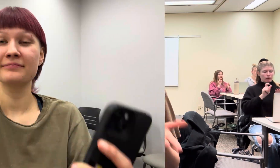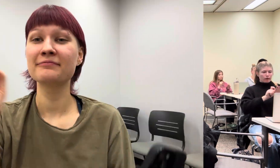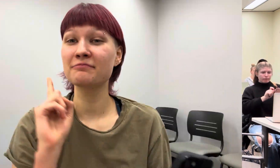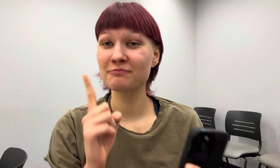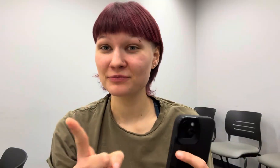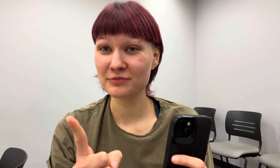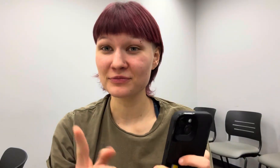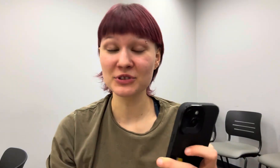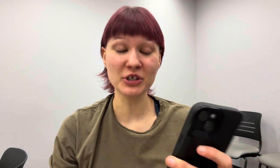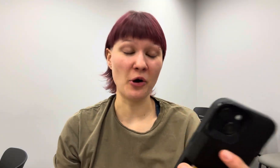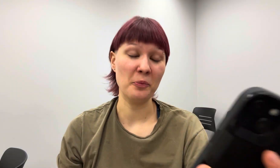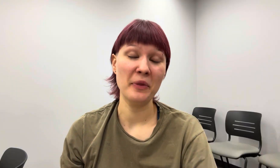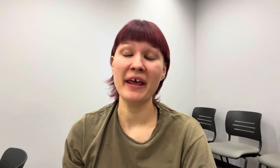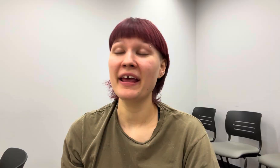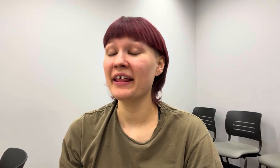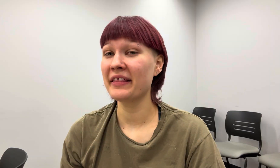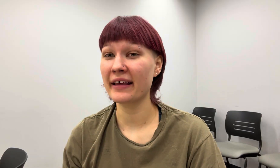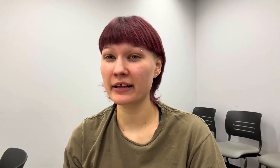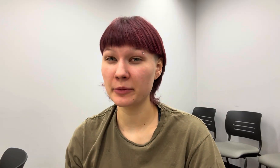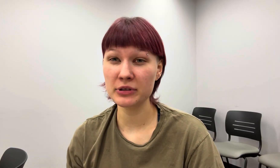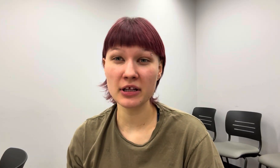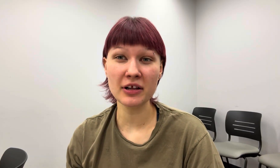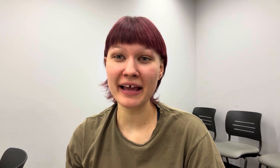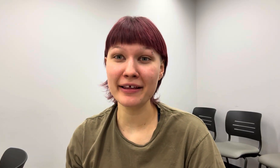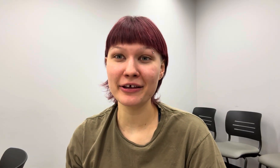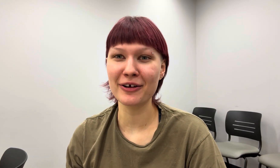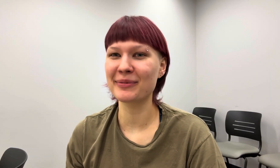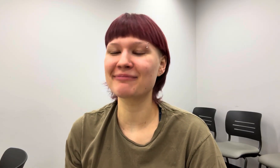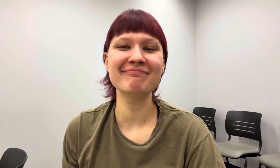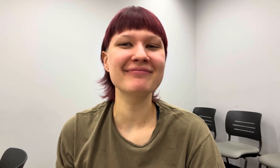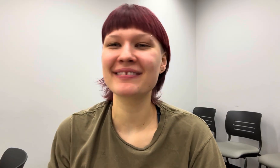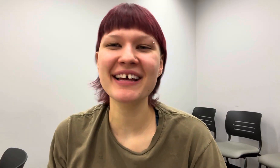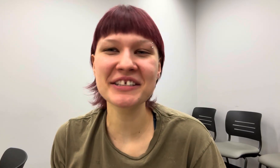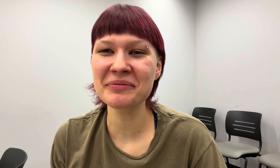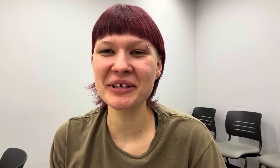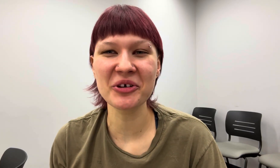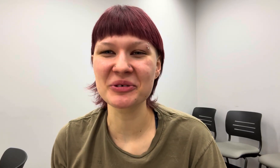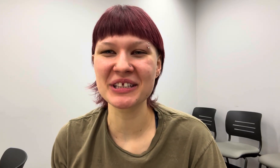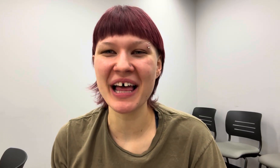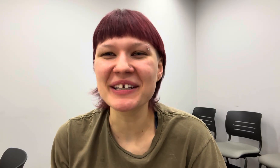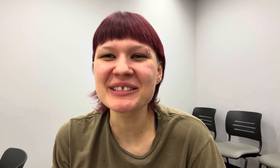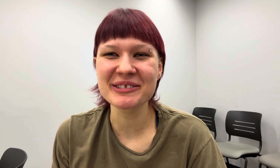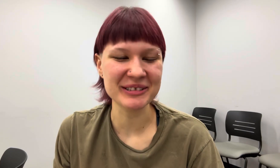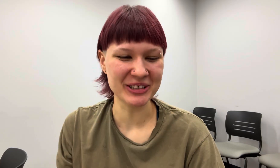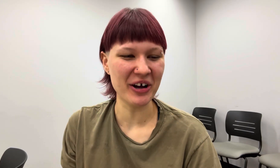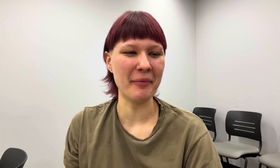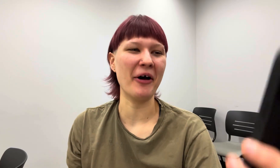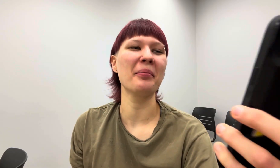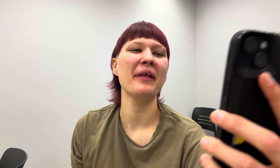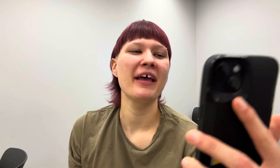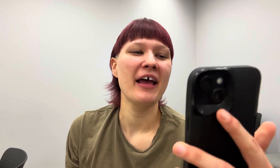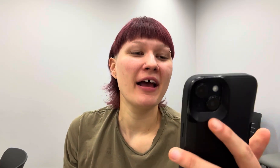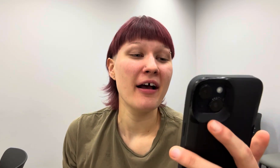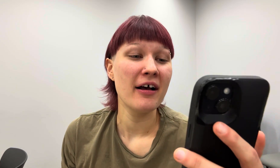right? So, that clip was a little lengthier, but that doesn't mean there was less to talk about.